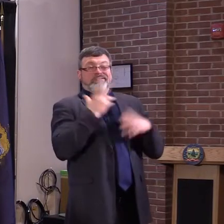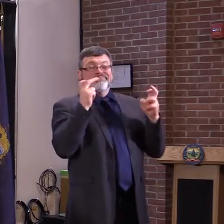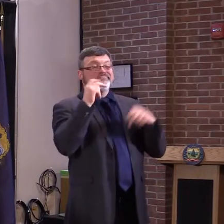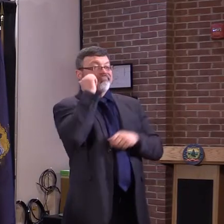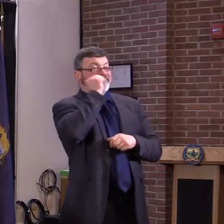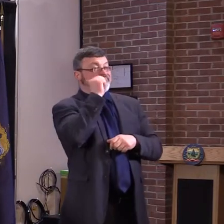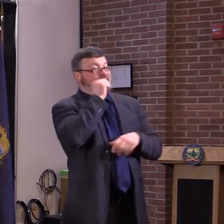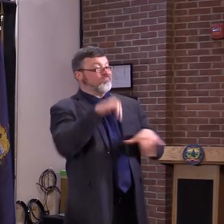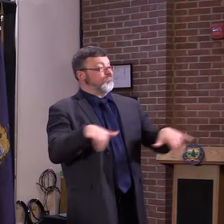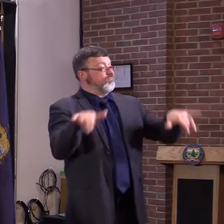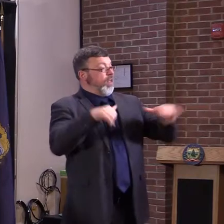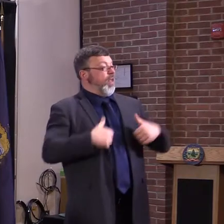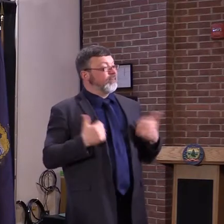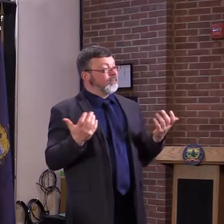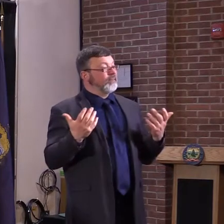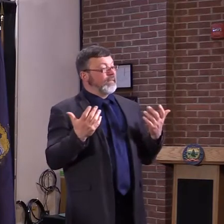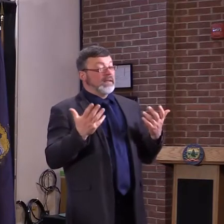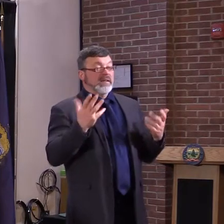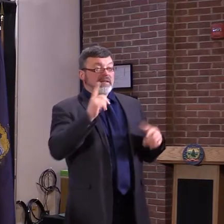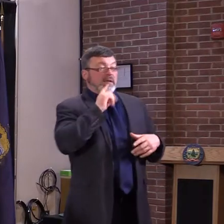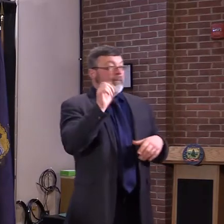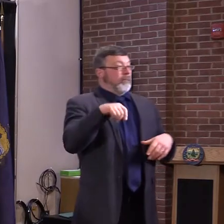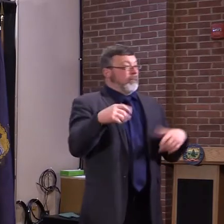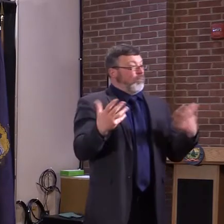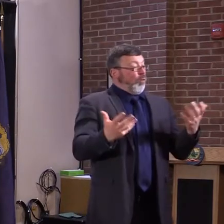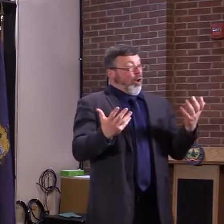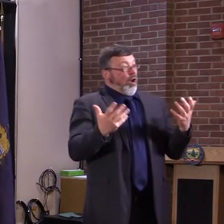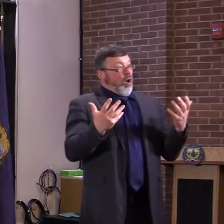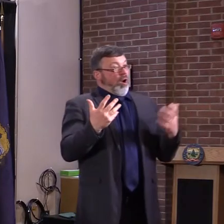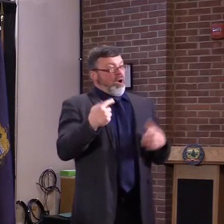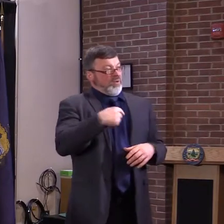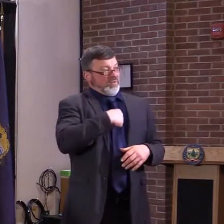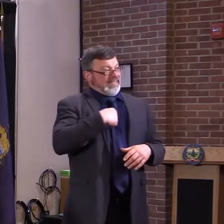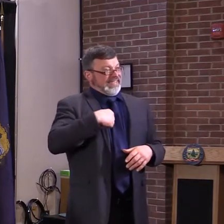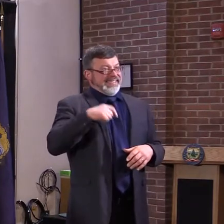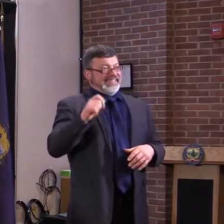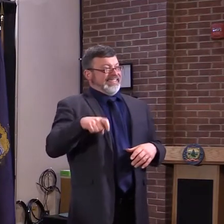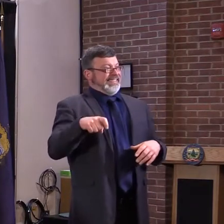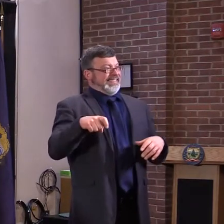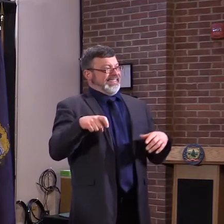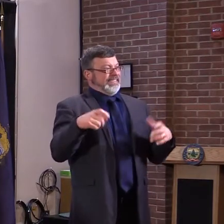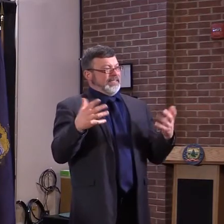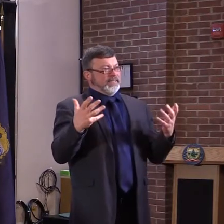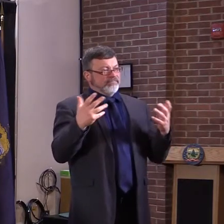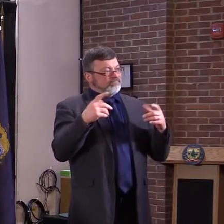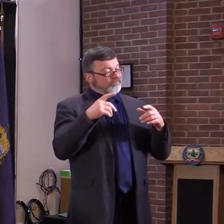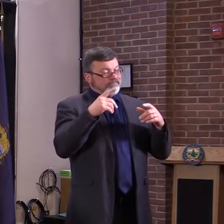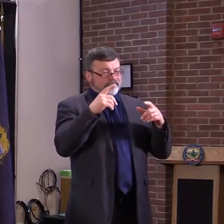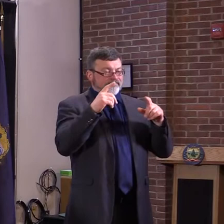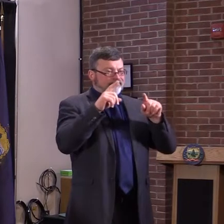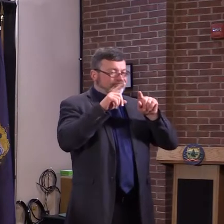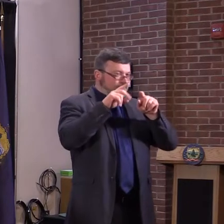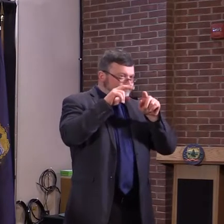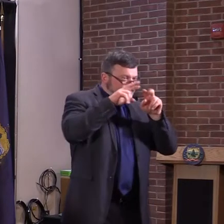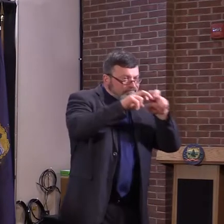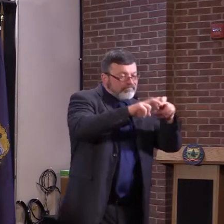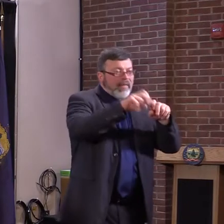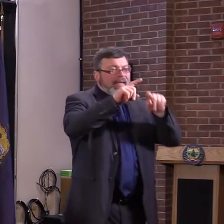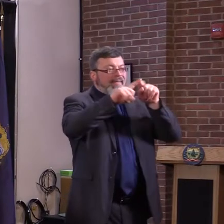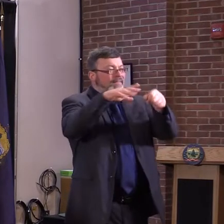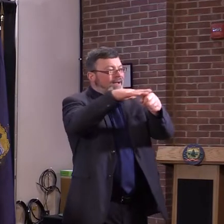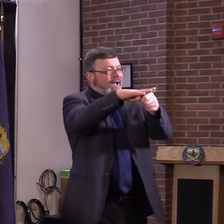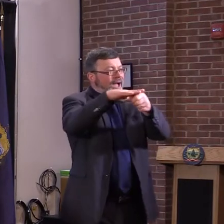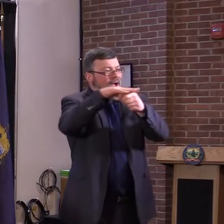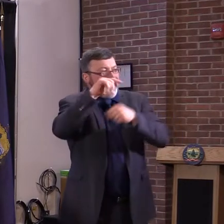to take, again, all of us looking at all these different areas and making the right decisions